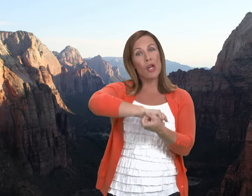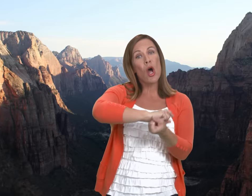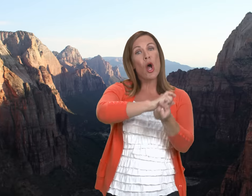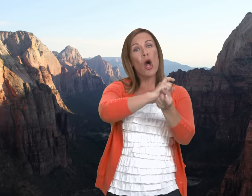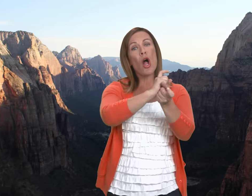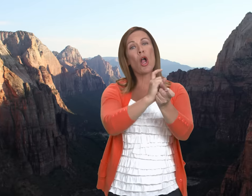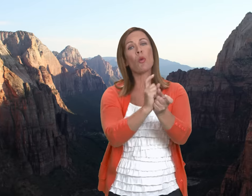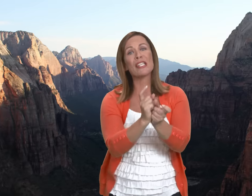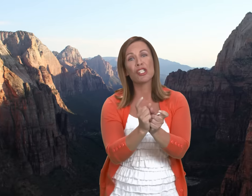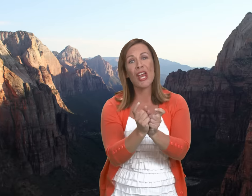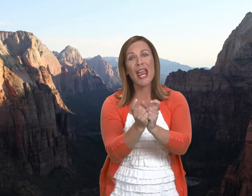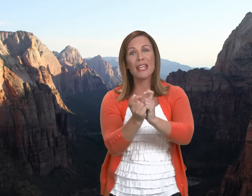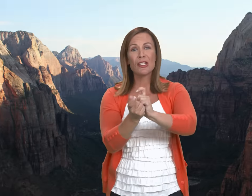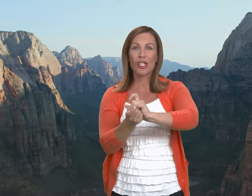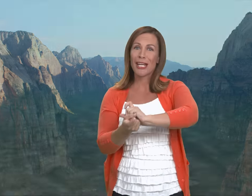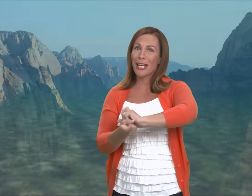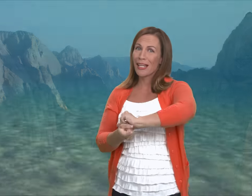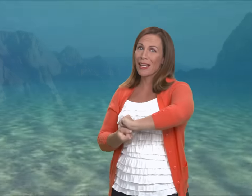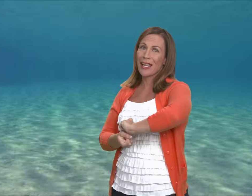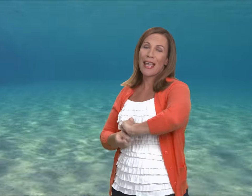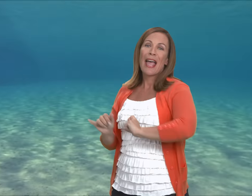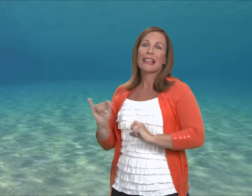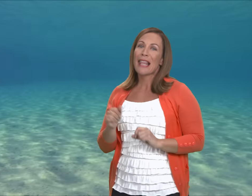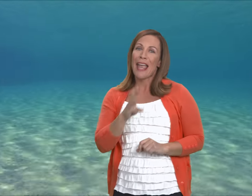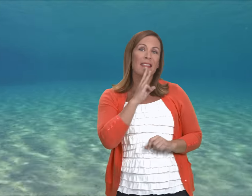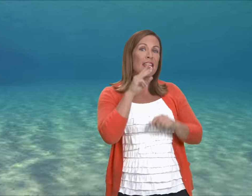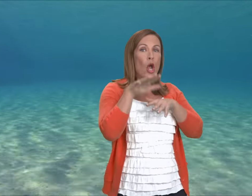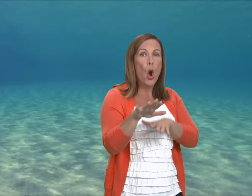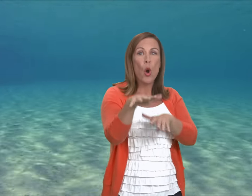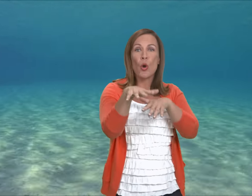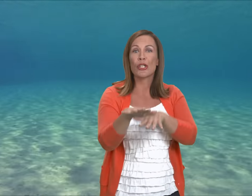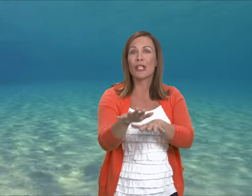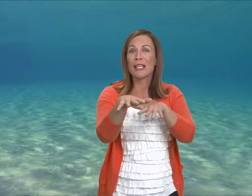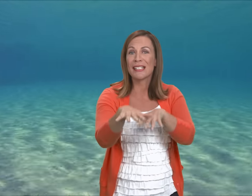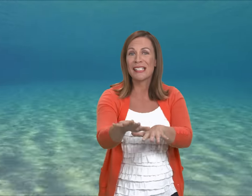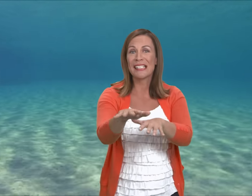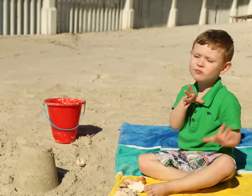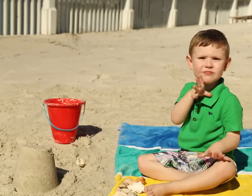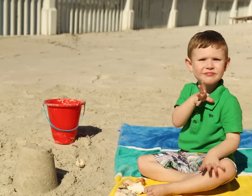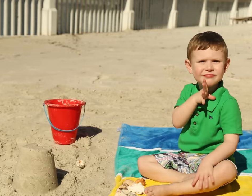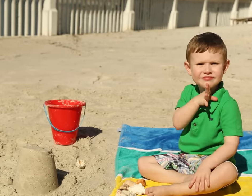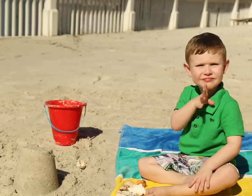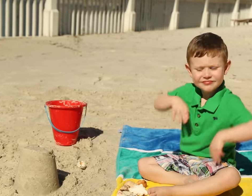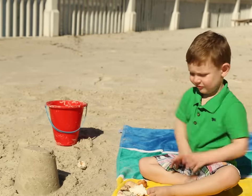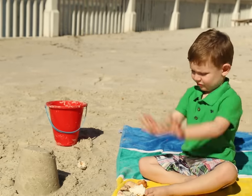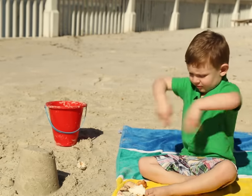always changing Like the oceans and the